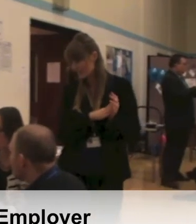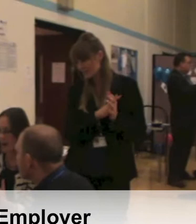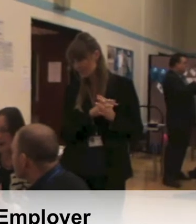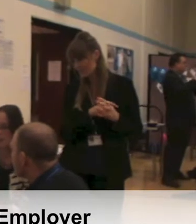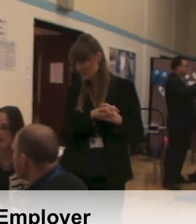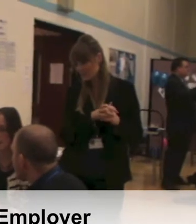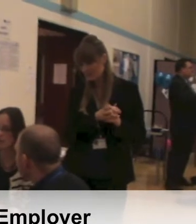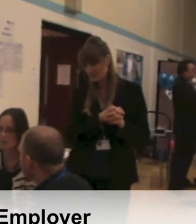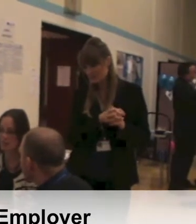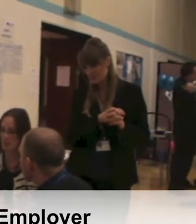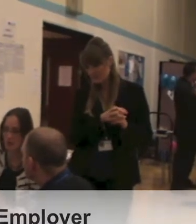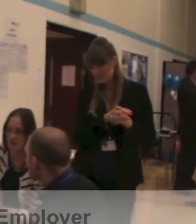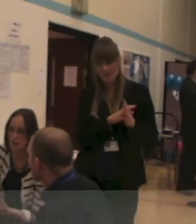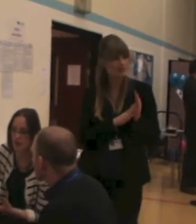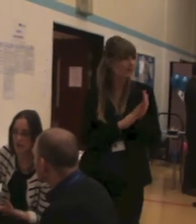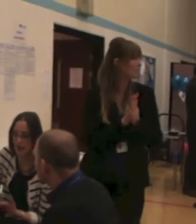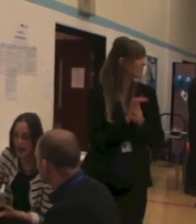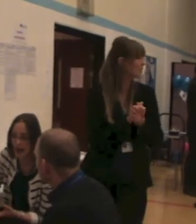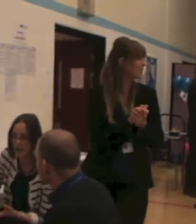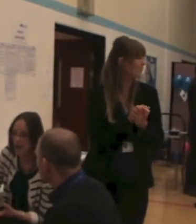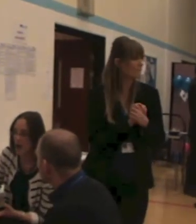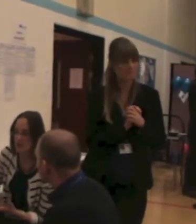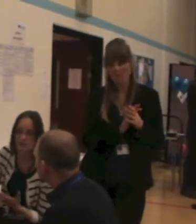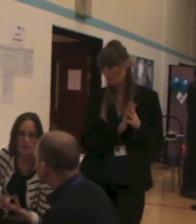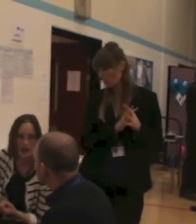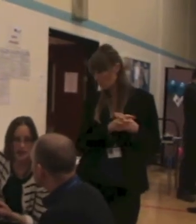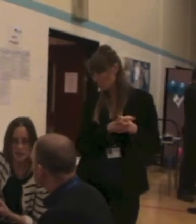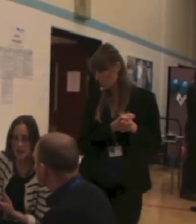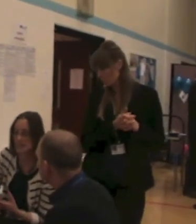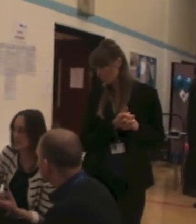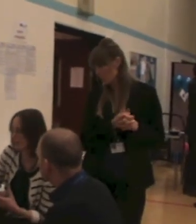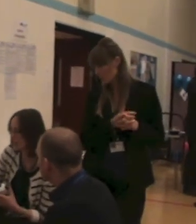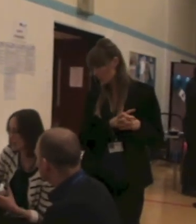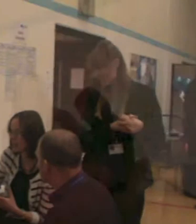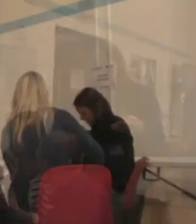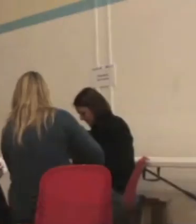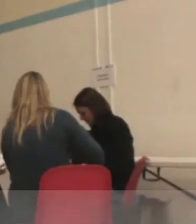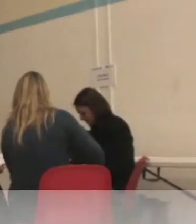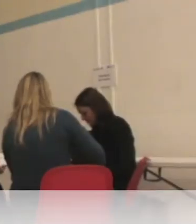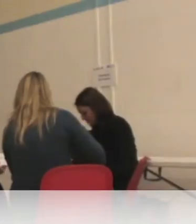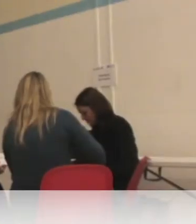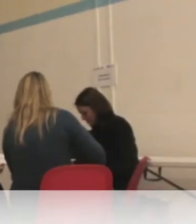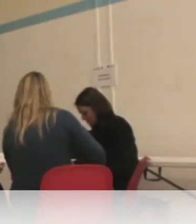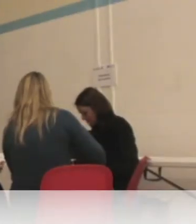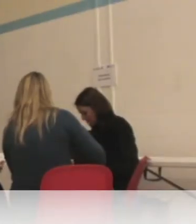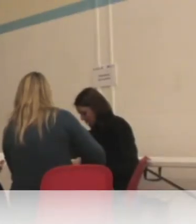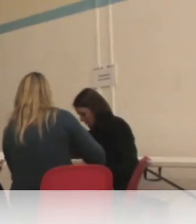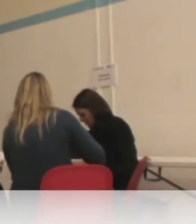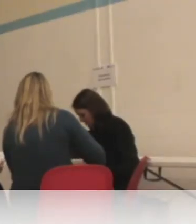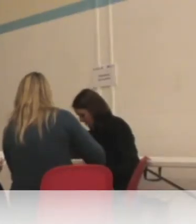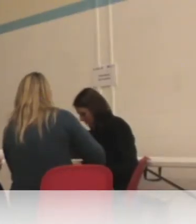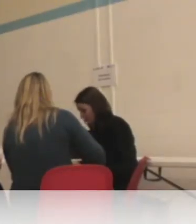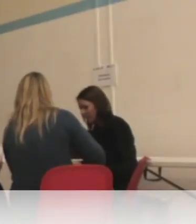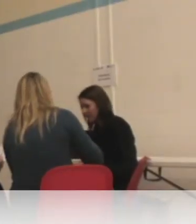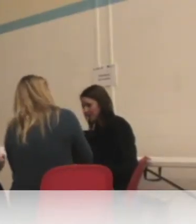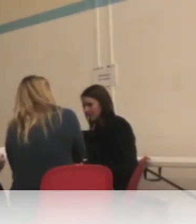with managing PAs. The volunteering workshops highlighted the importance of volunteer support, whilst also discussing